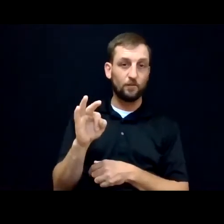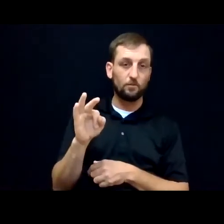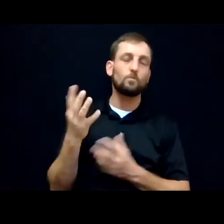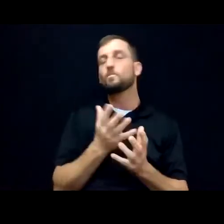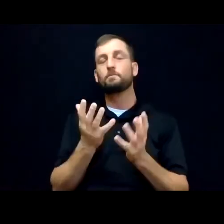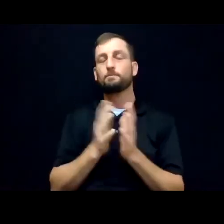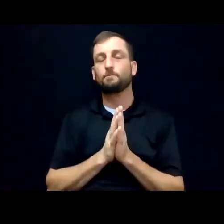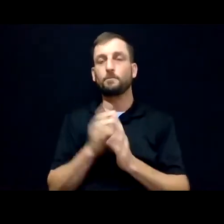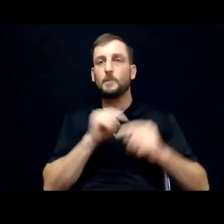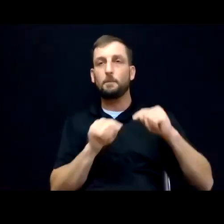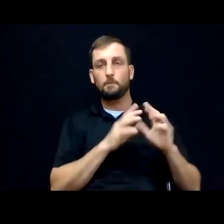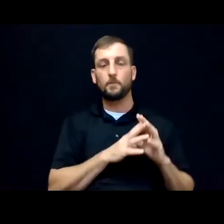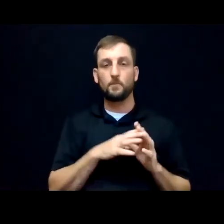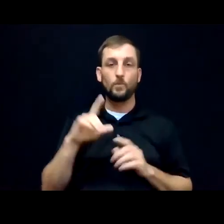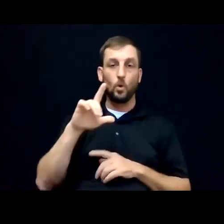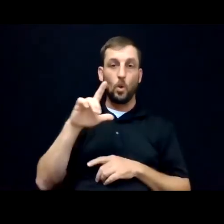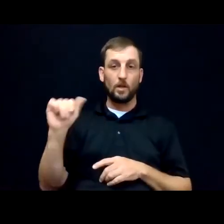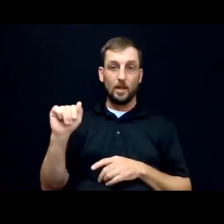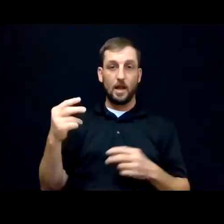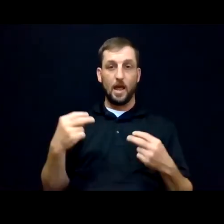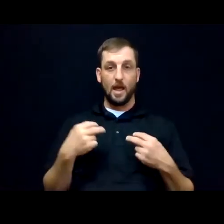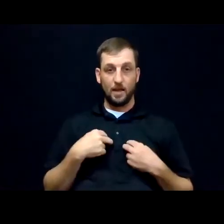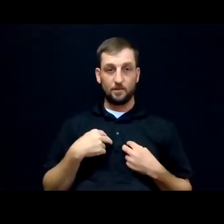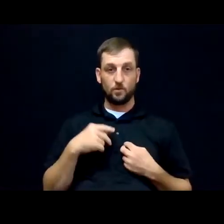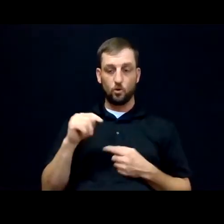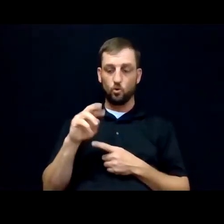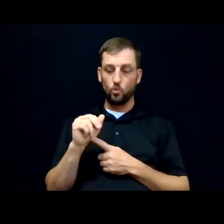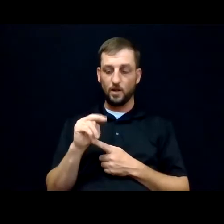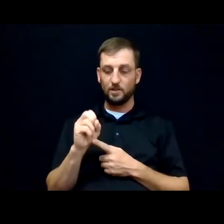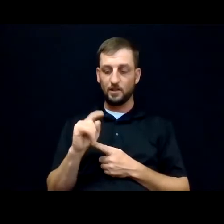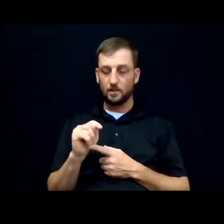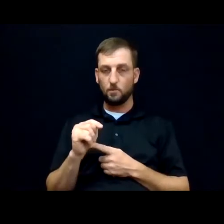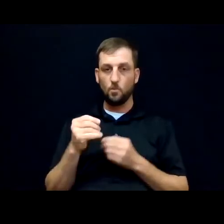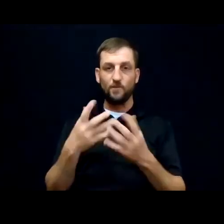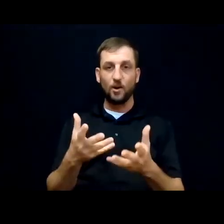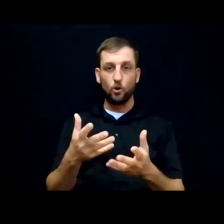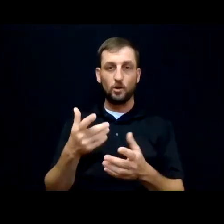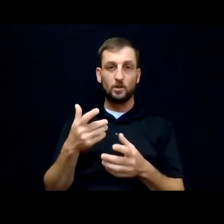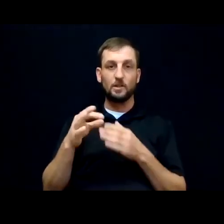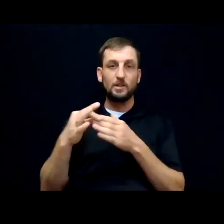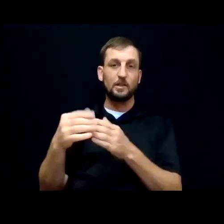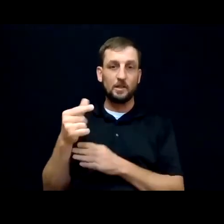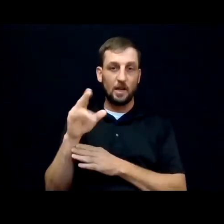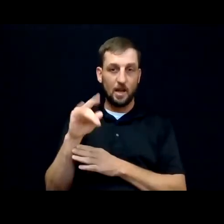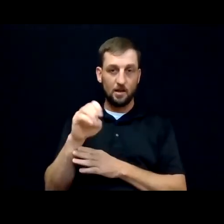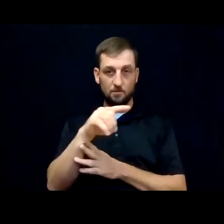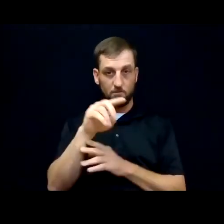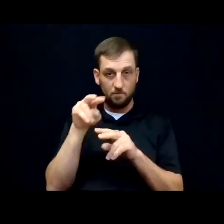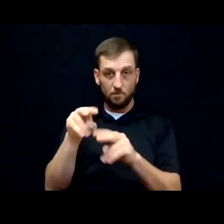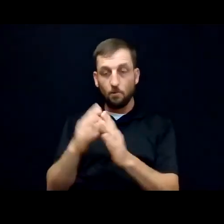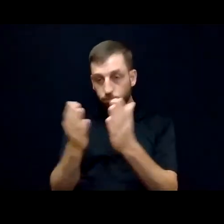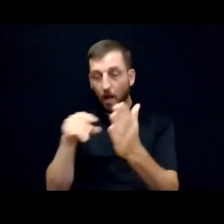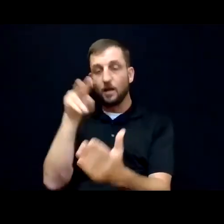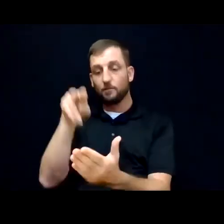Well, let me back up. Louisiana has a transit providers guide. So with that guide, you can actually go in there and see all the